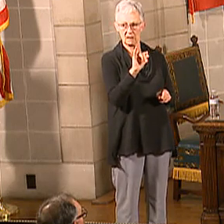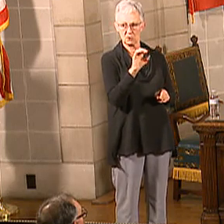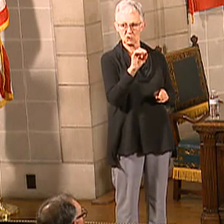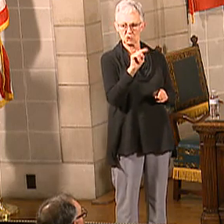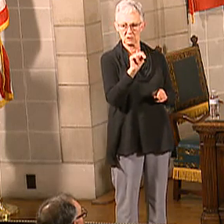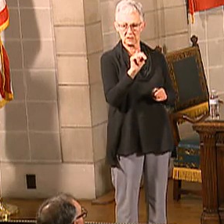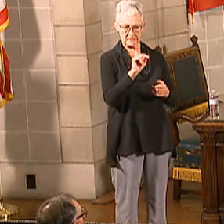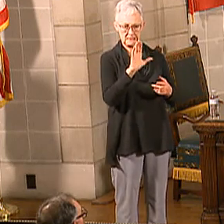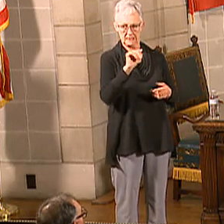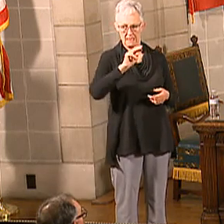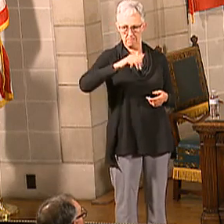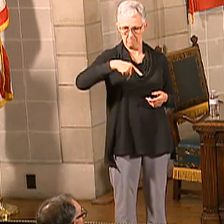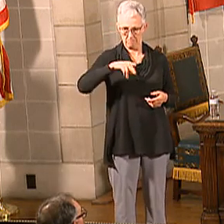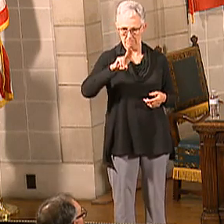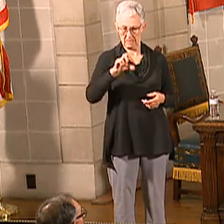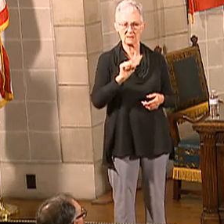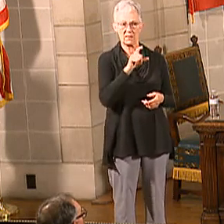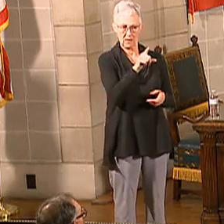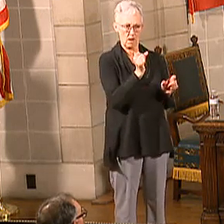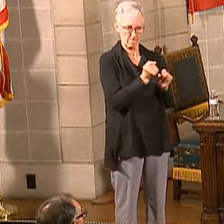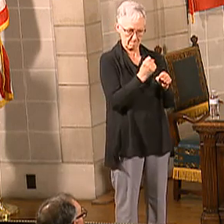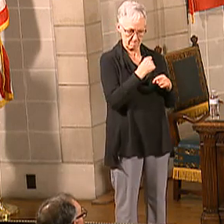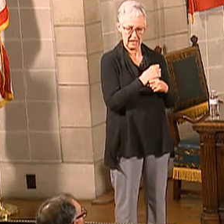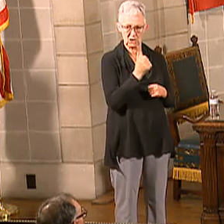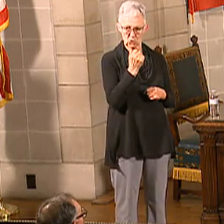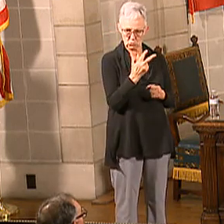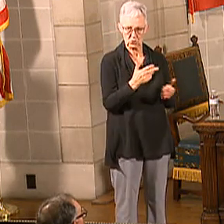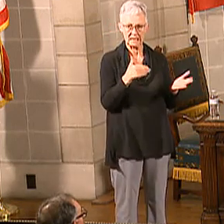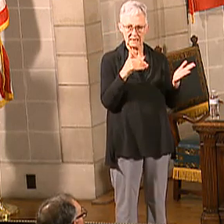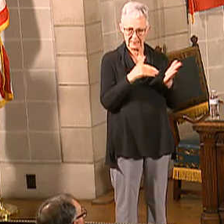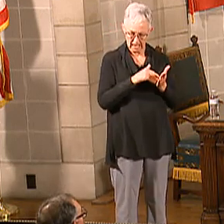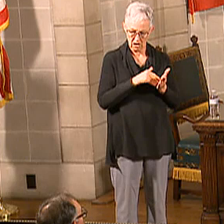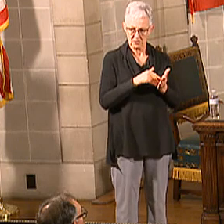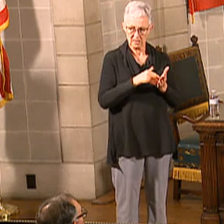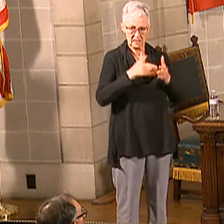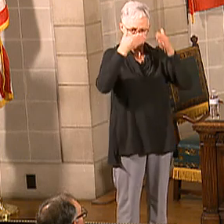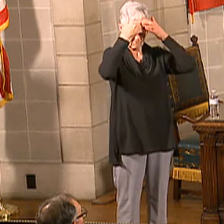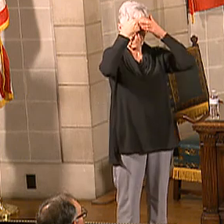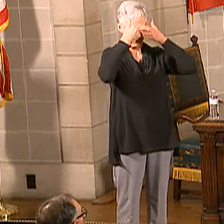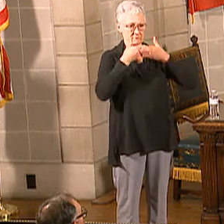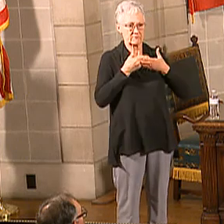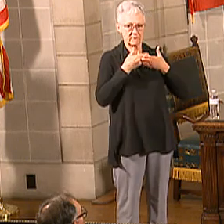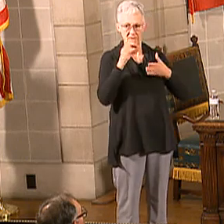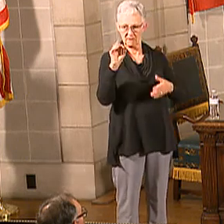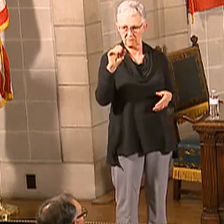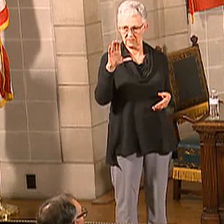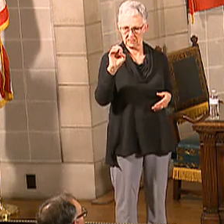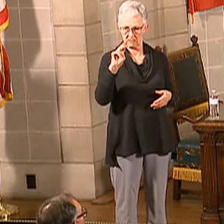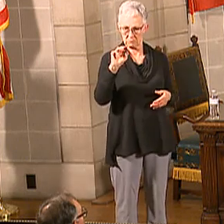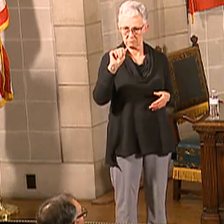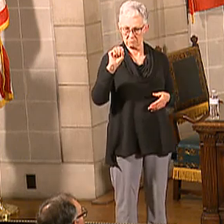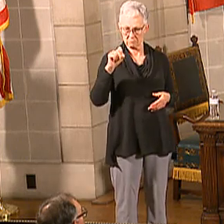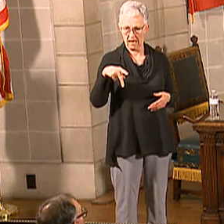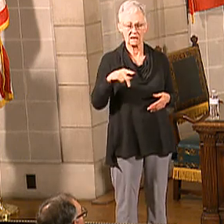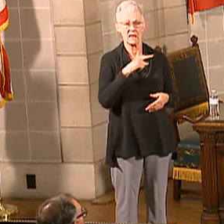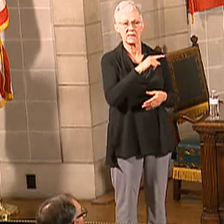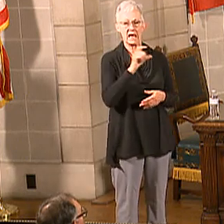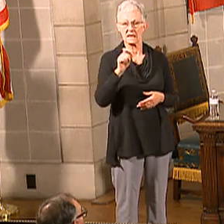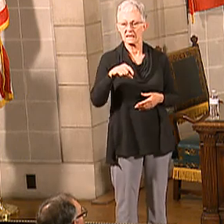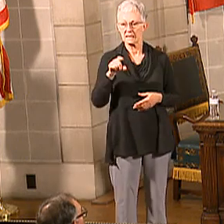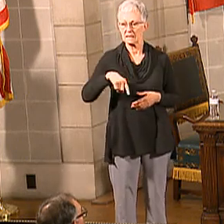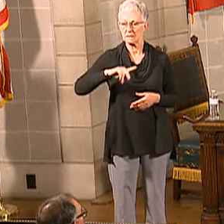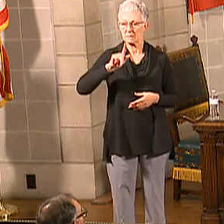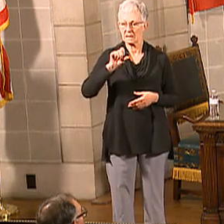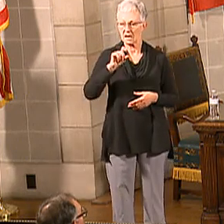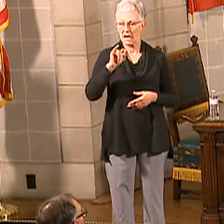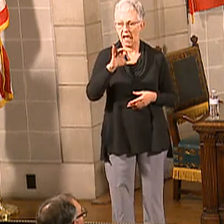able to make 13,000 of them, manufacture 13,000 of them, and they are looking for materials like plastic sheets to be able to do that.